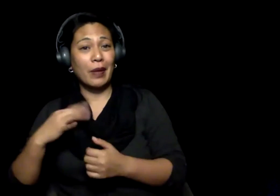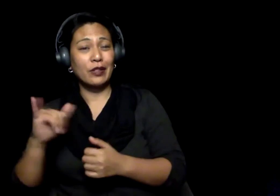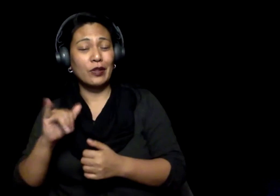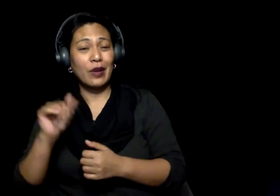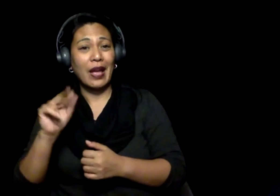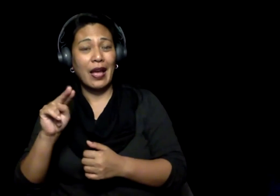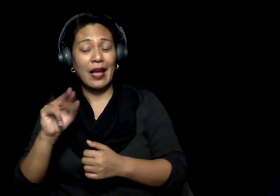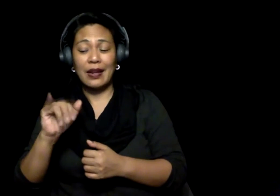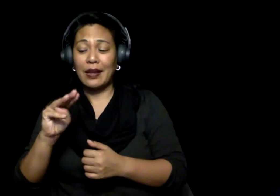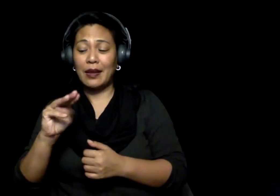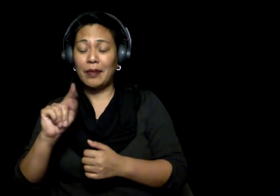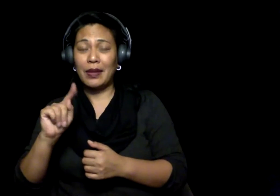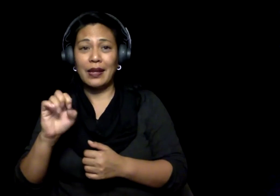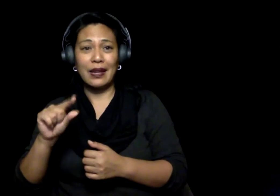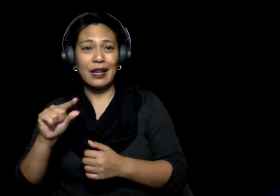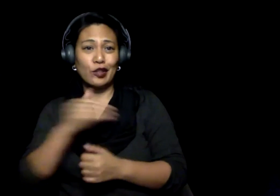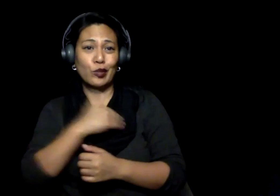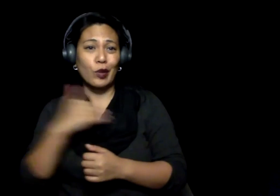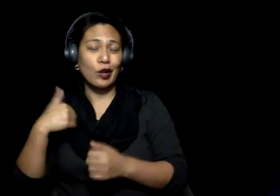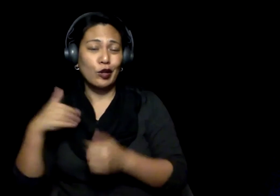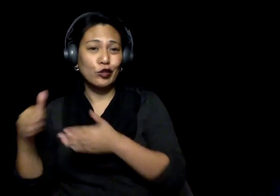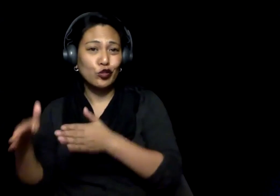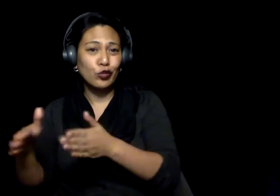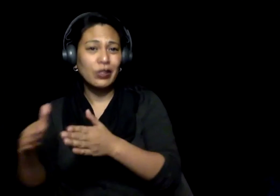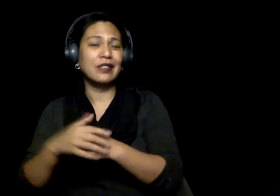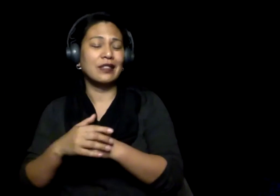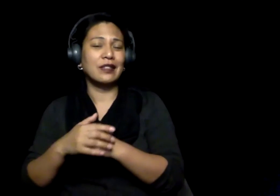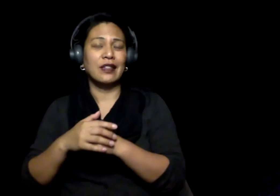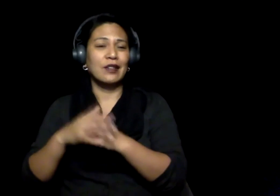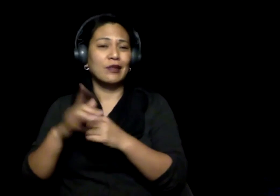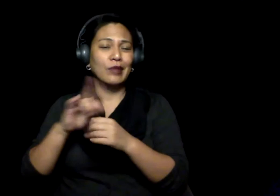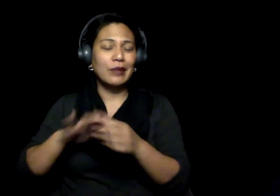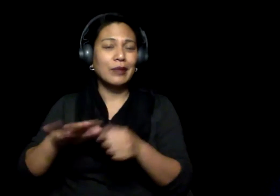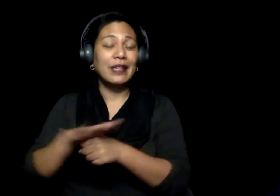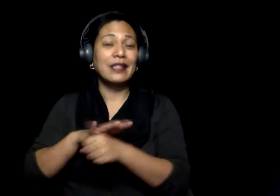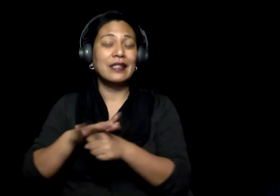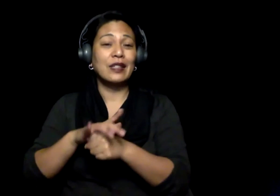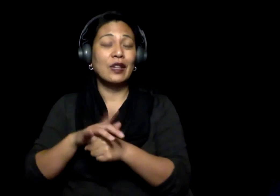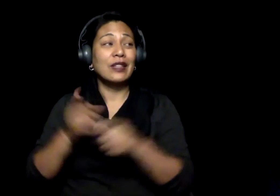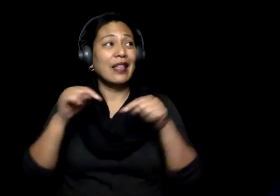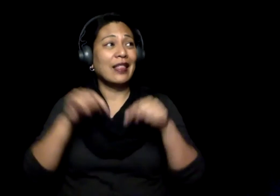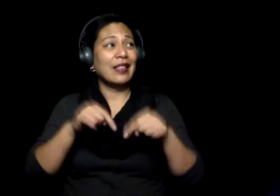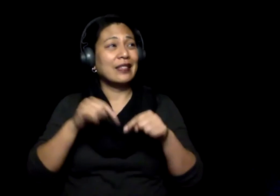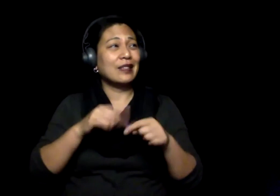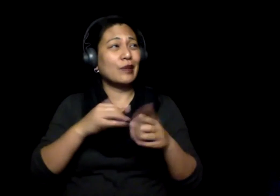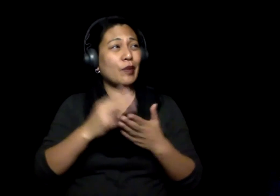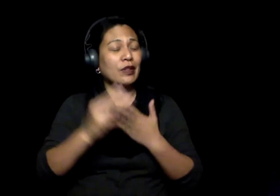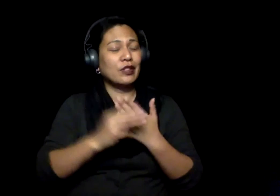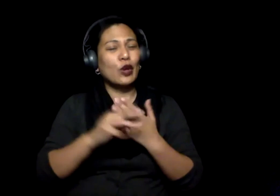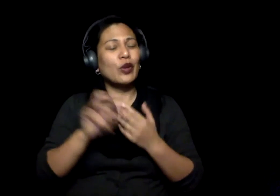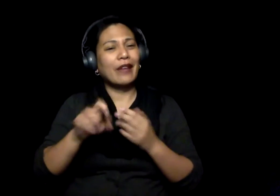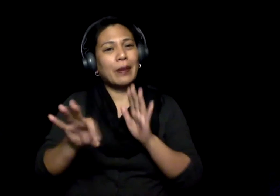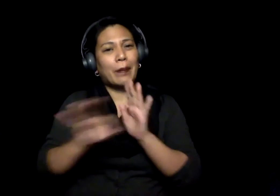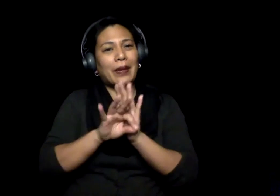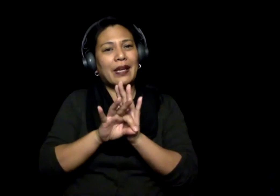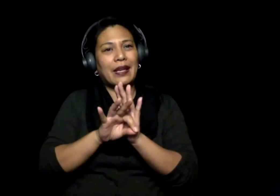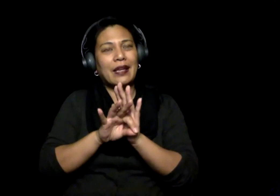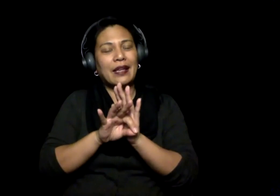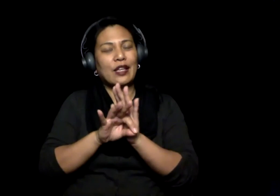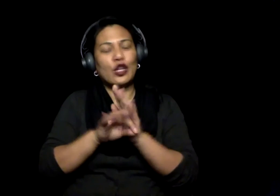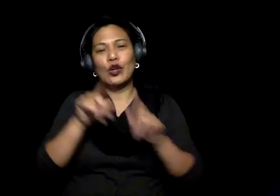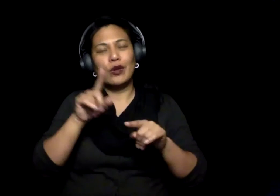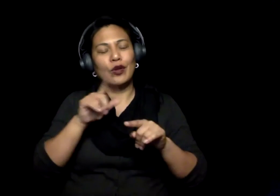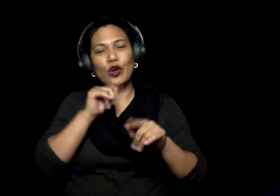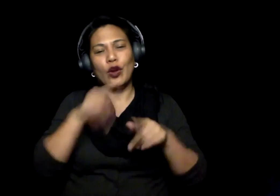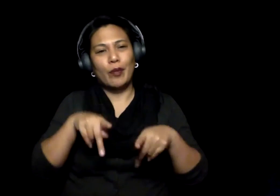covered that. This grant is a strategic program, so is Animating Toronto Streets, so it will be either or. You would not be allowed to